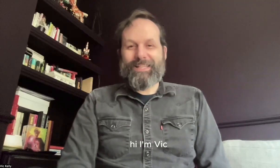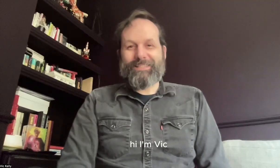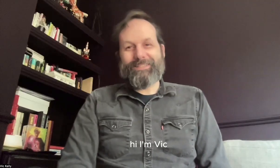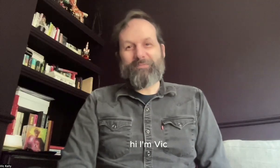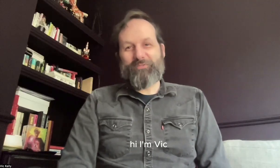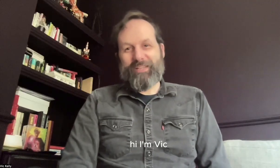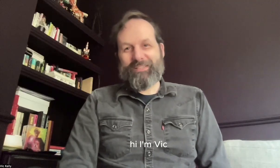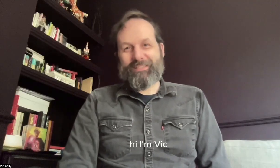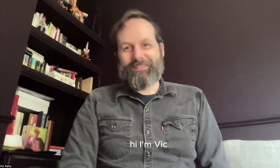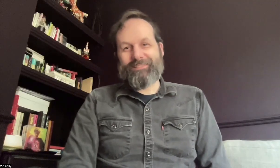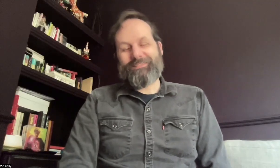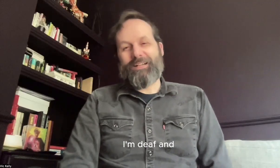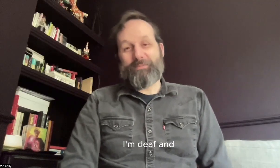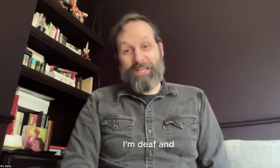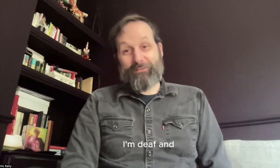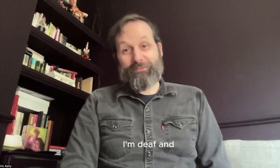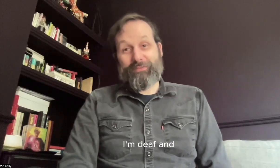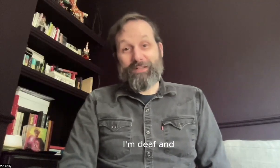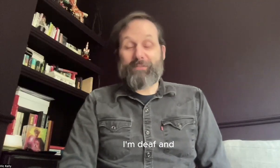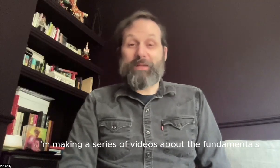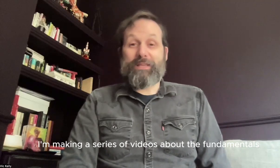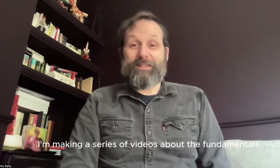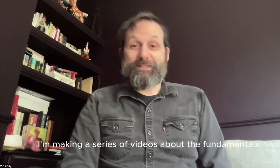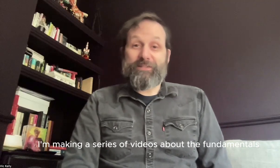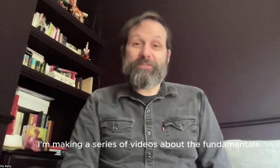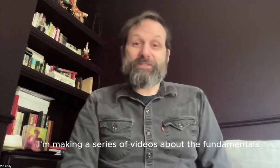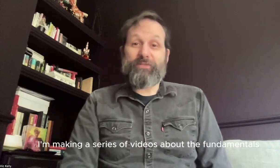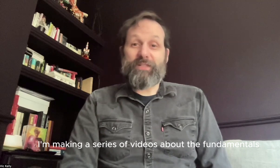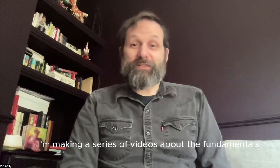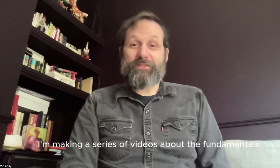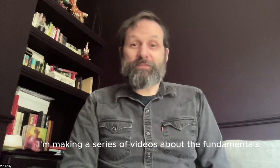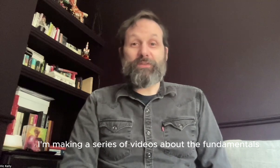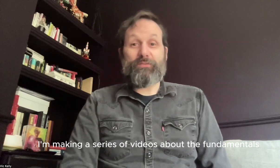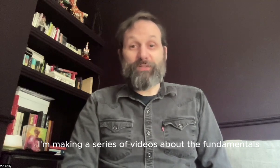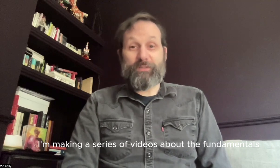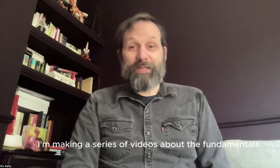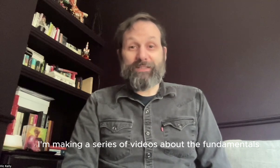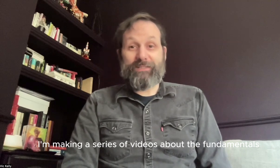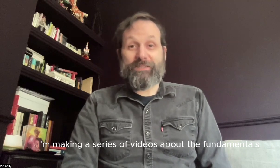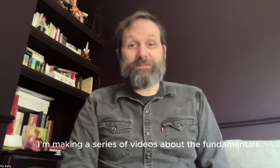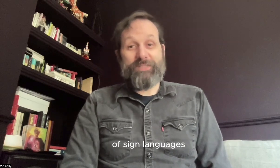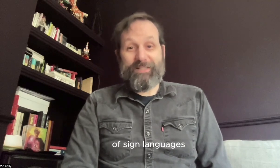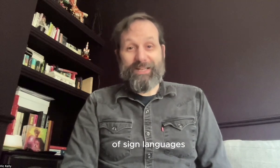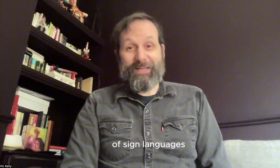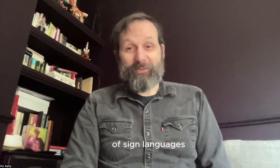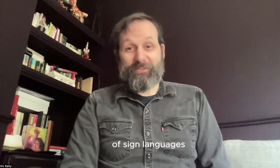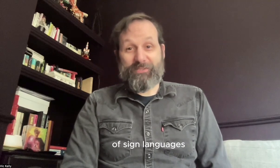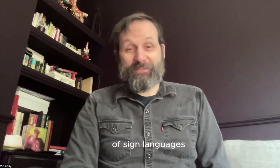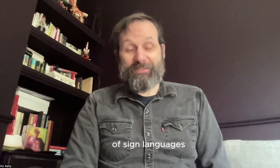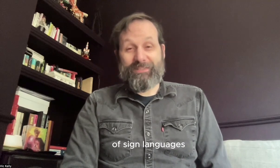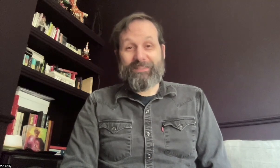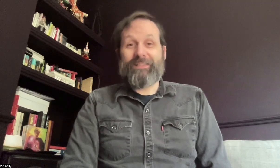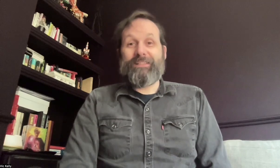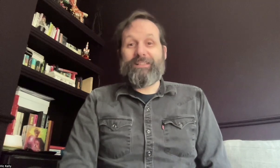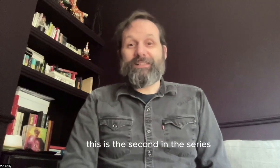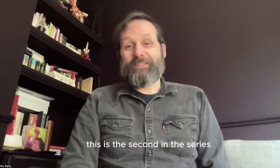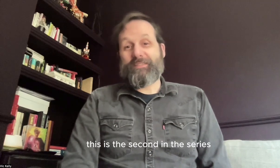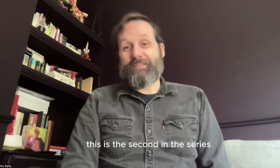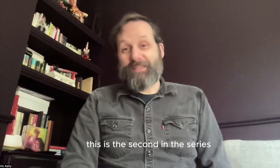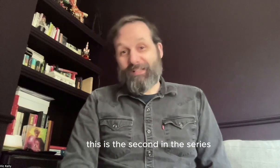Hi, I'm Vic. I'm deaf, and I'm making a series of videos about the fundamentals of sign languages. This is the